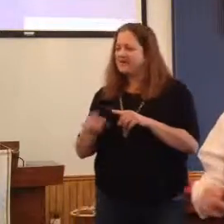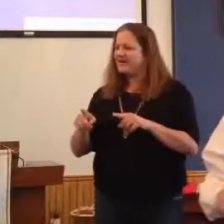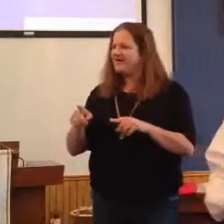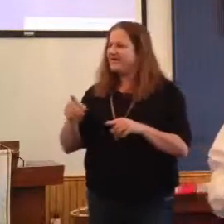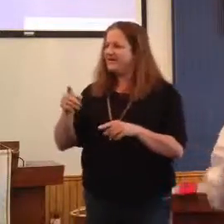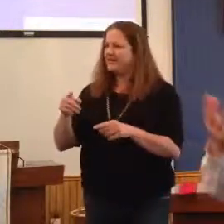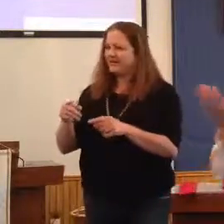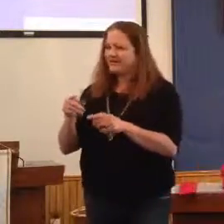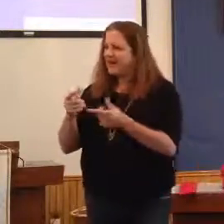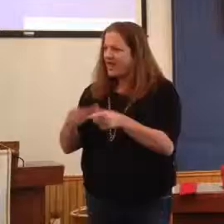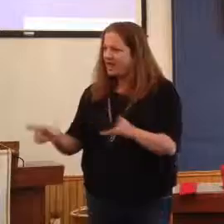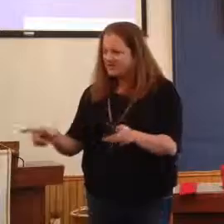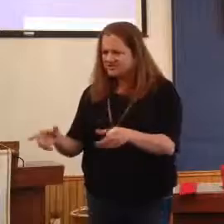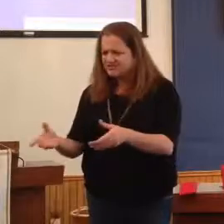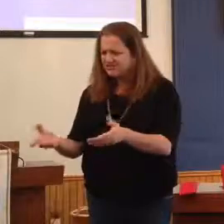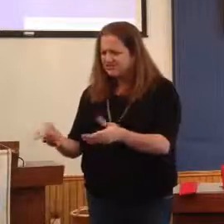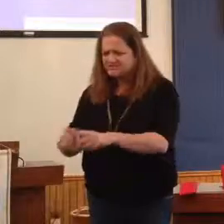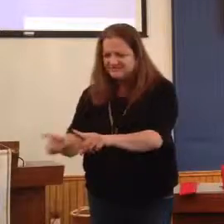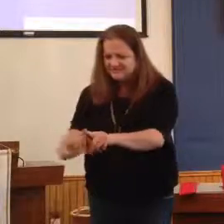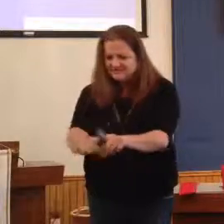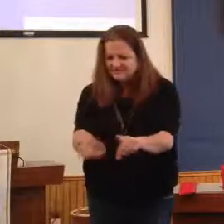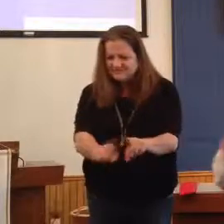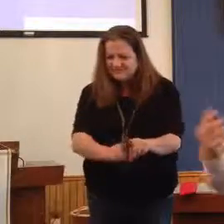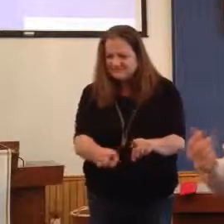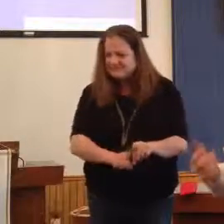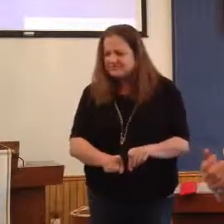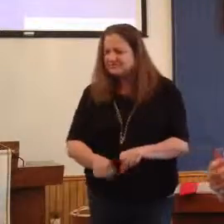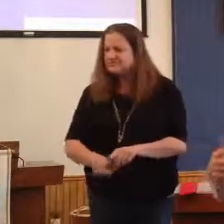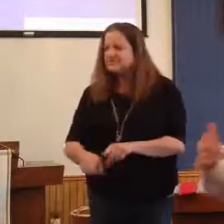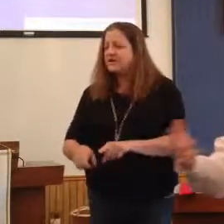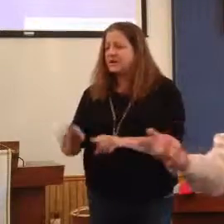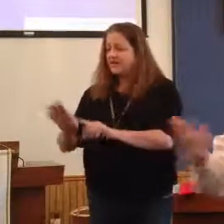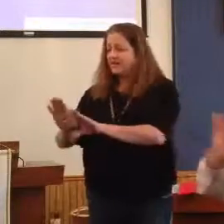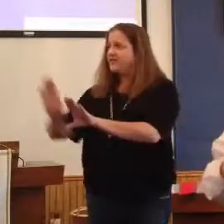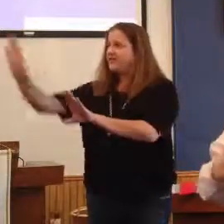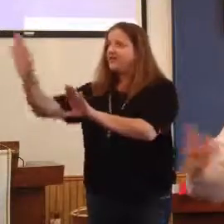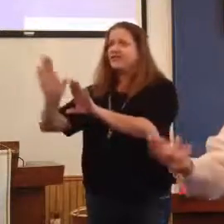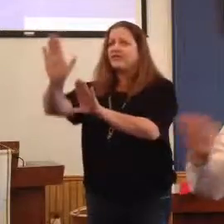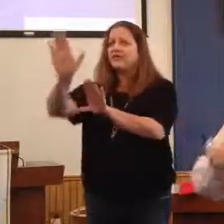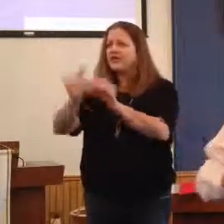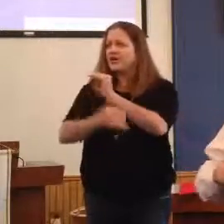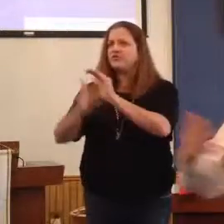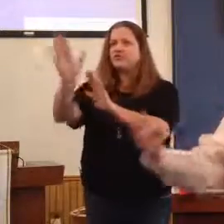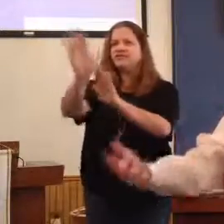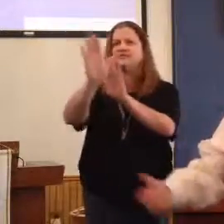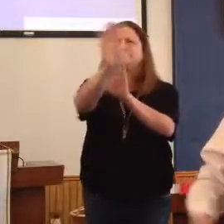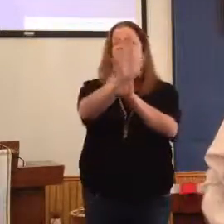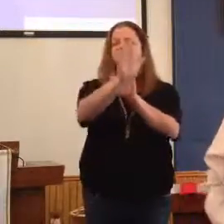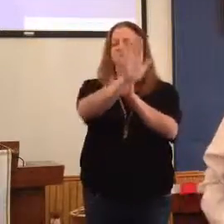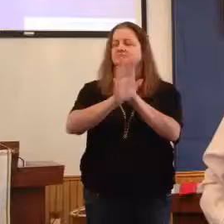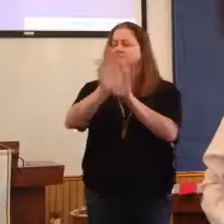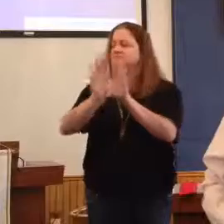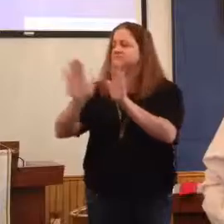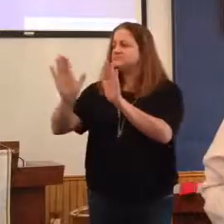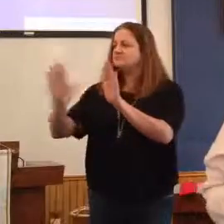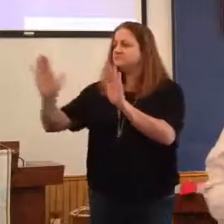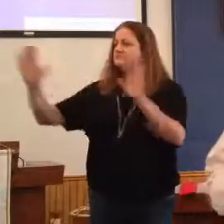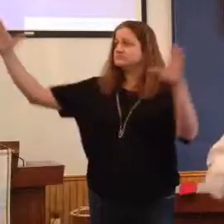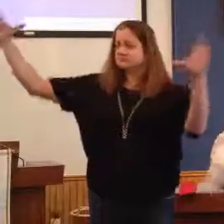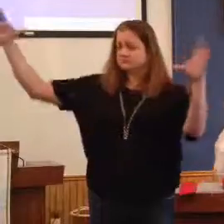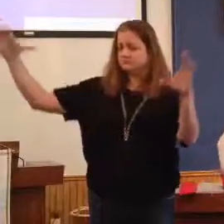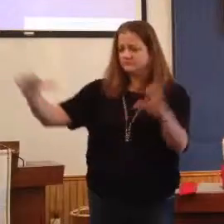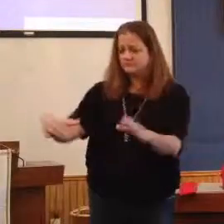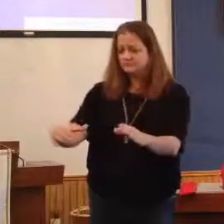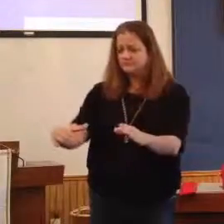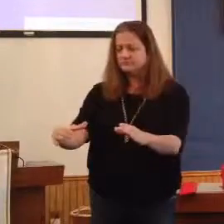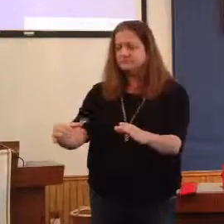other. They spoke the languages of the countries where they had migrated.